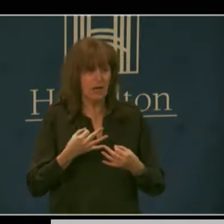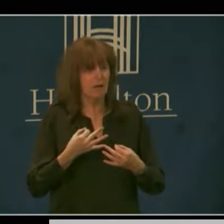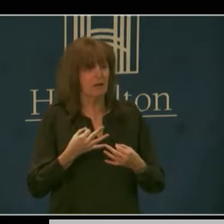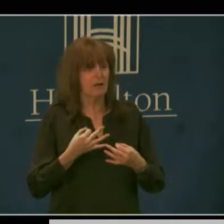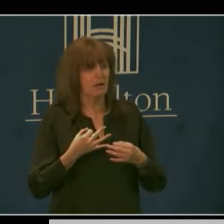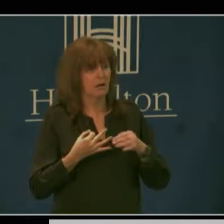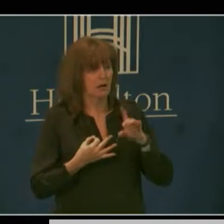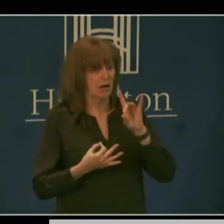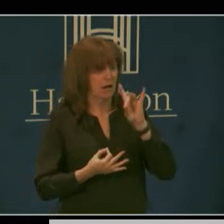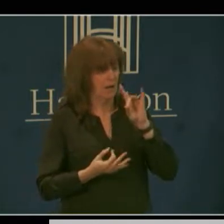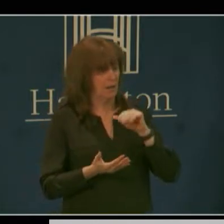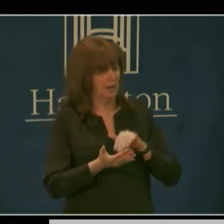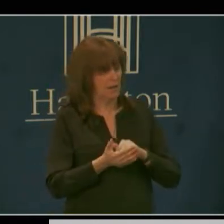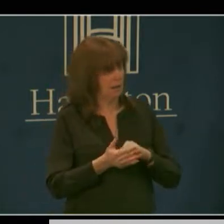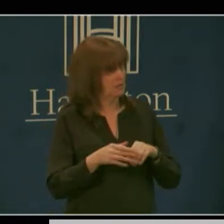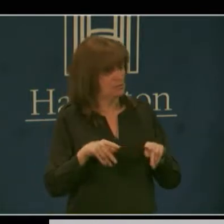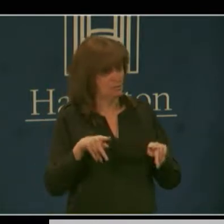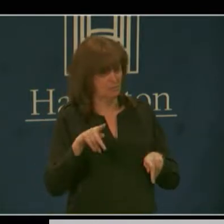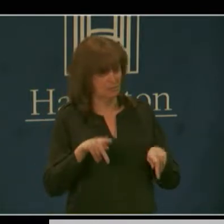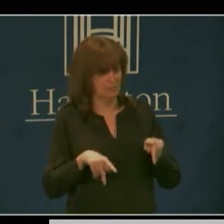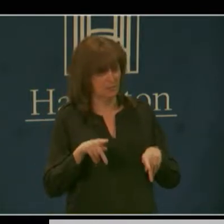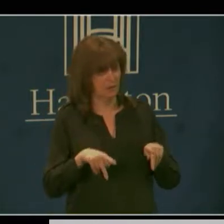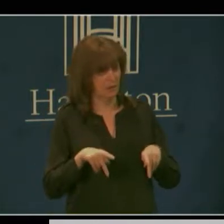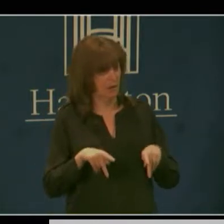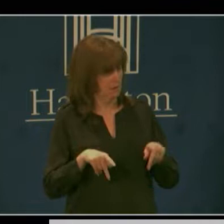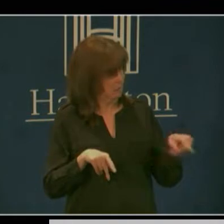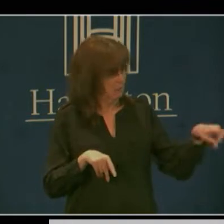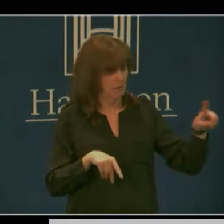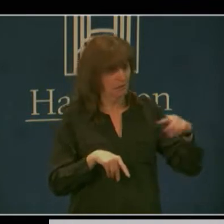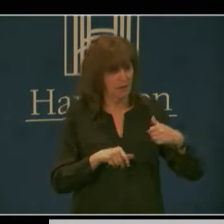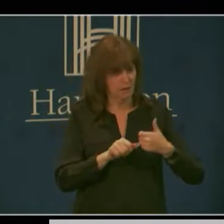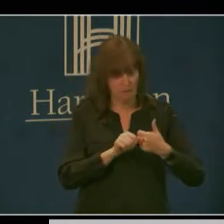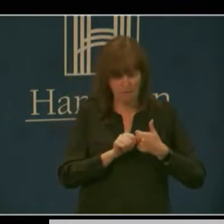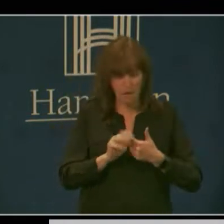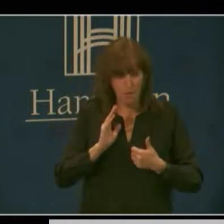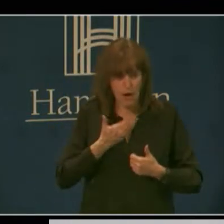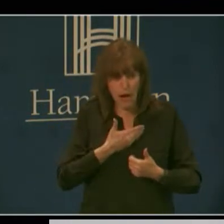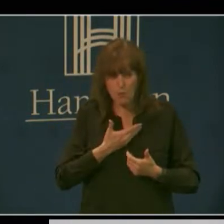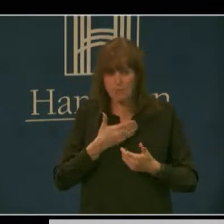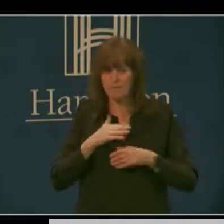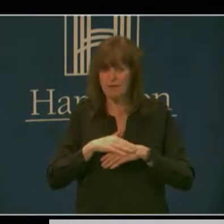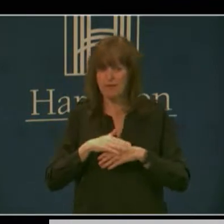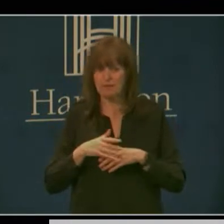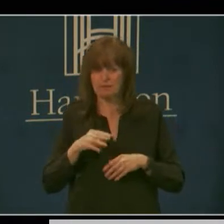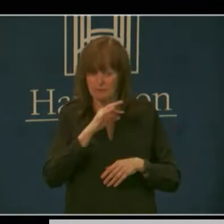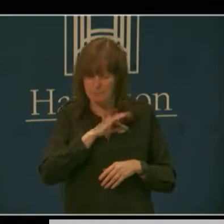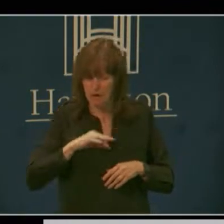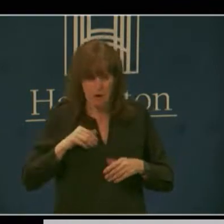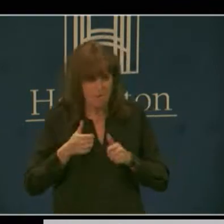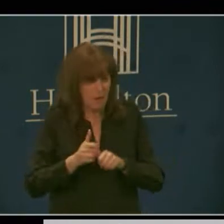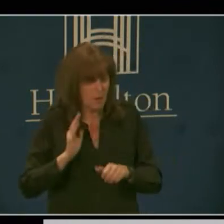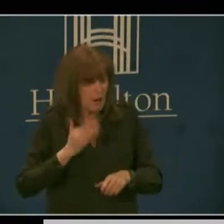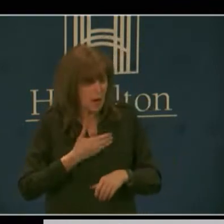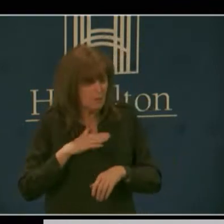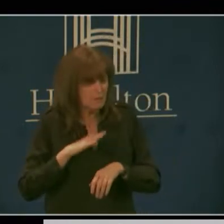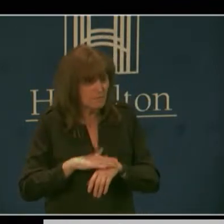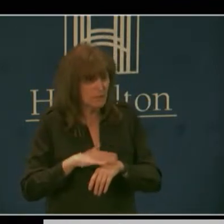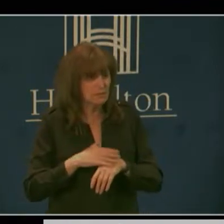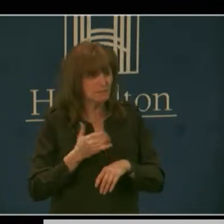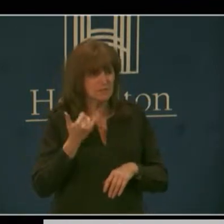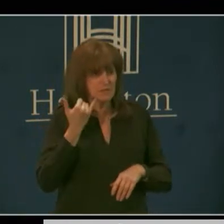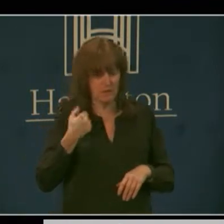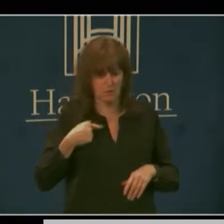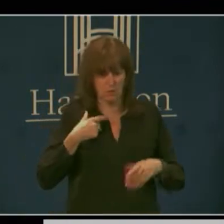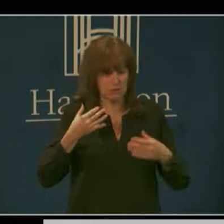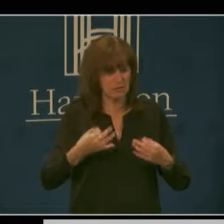Hamilton and the 15 councillors and our mayor who are our governing body. It all falls apart if all we do is make decisions. Somebody had